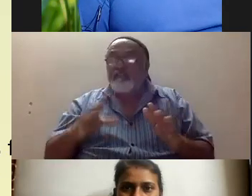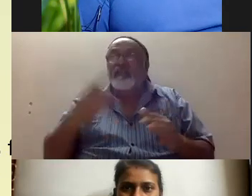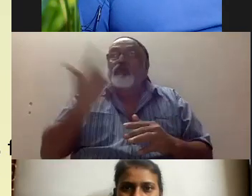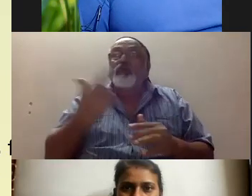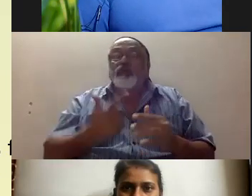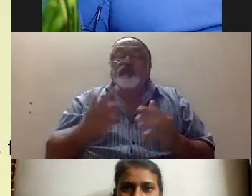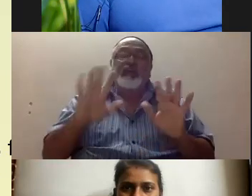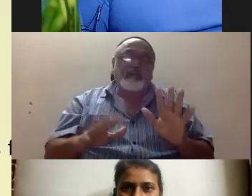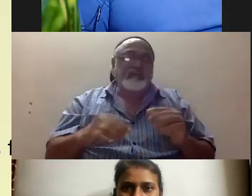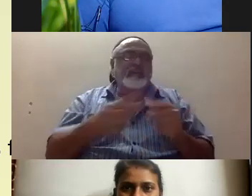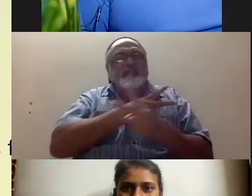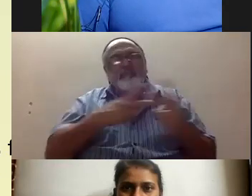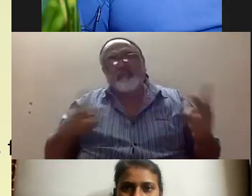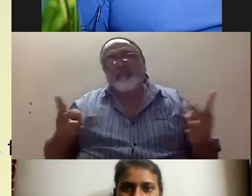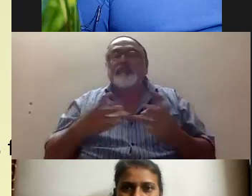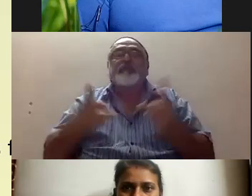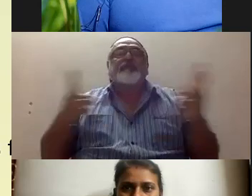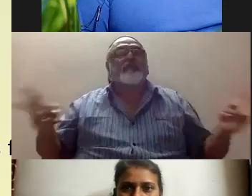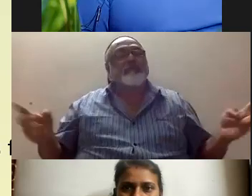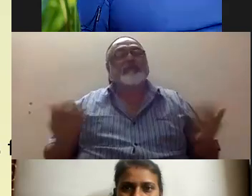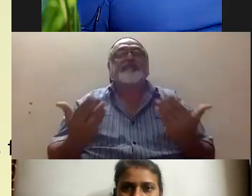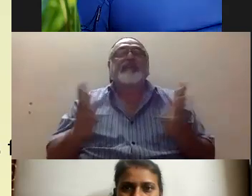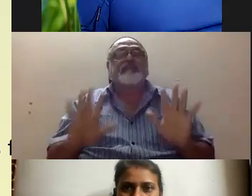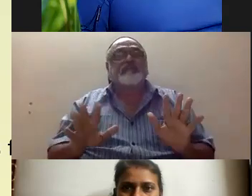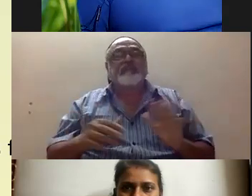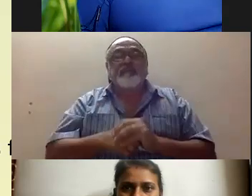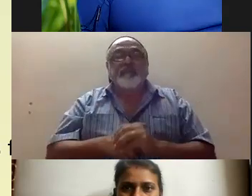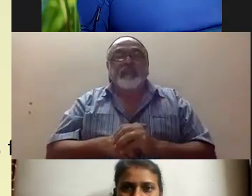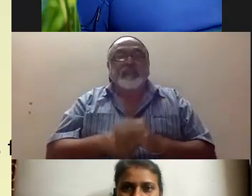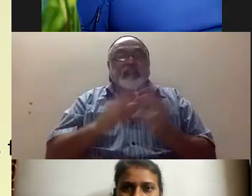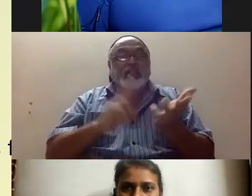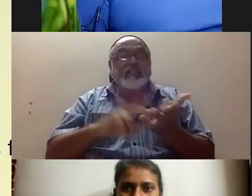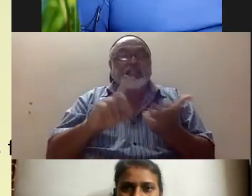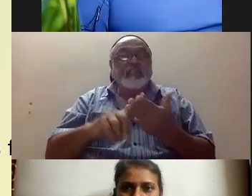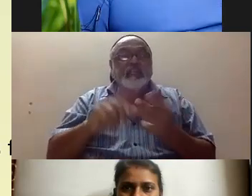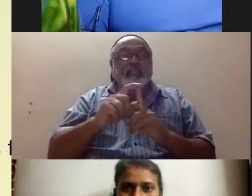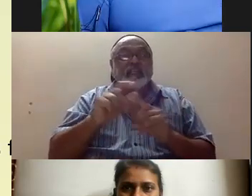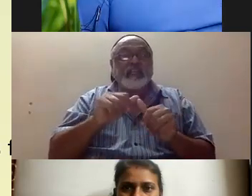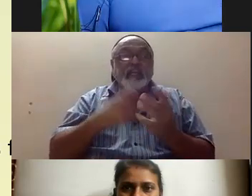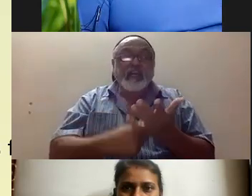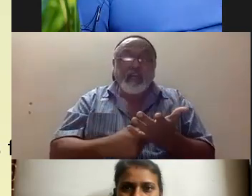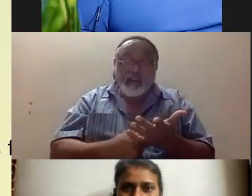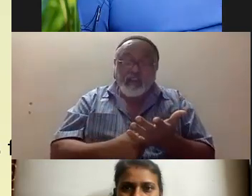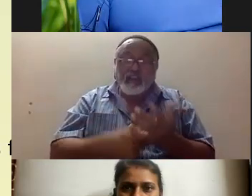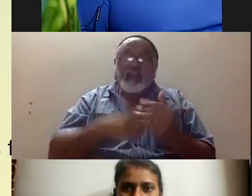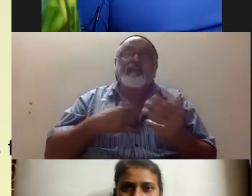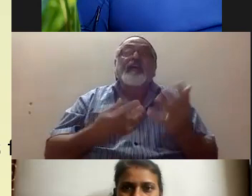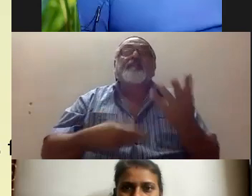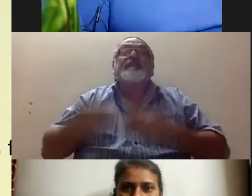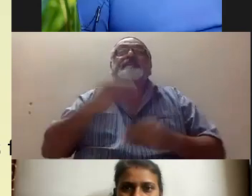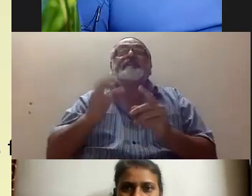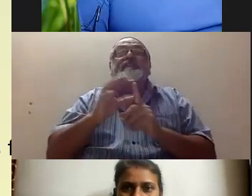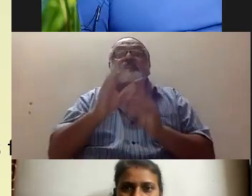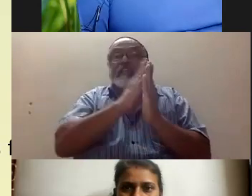businesses. There, as I told you, we have NEDER ka ek business directory hai, which we can share with you. This is the first